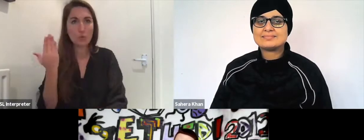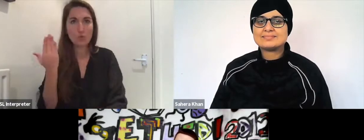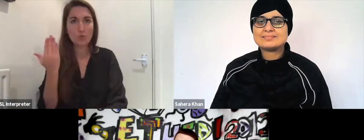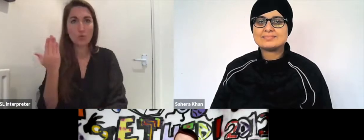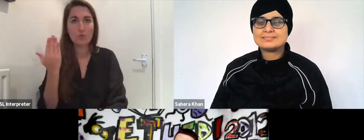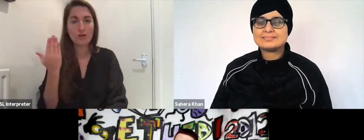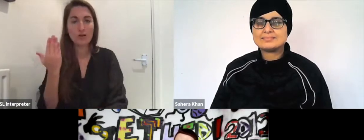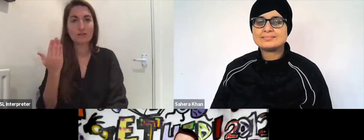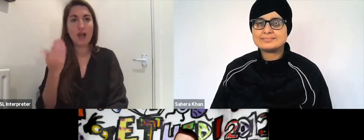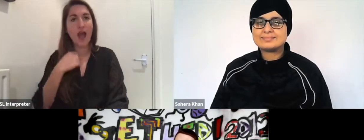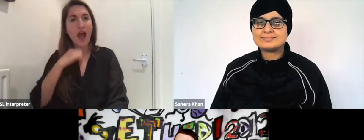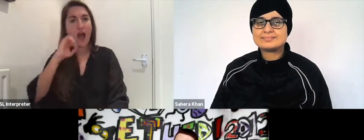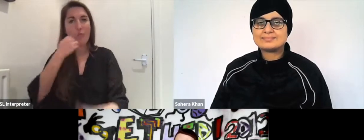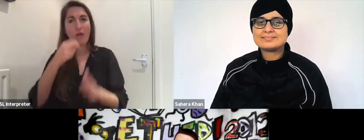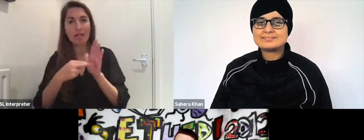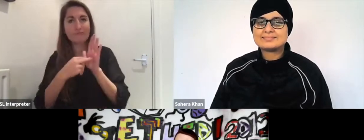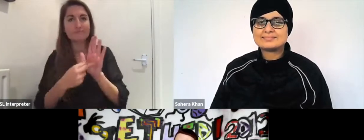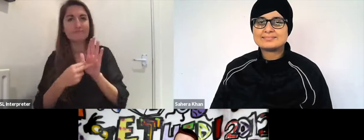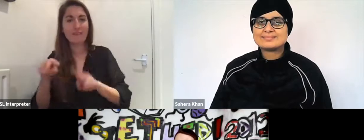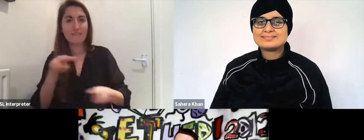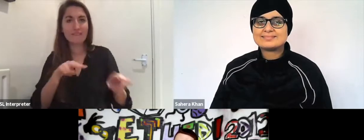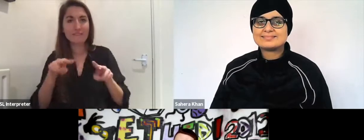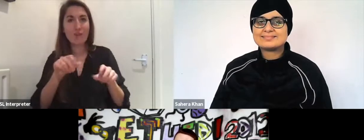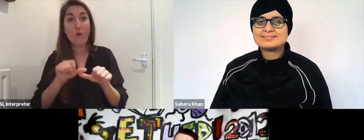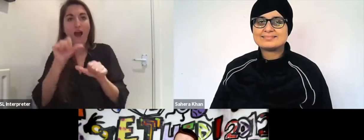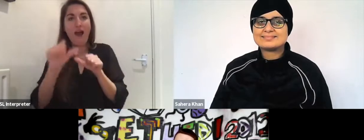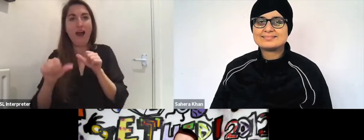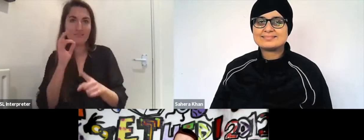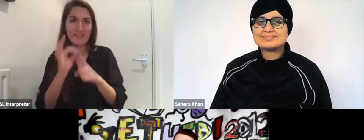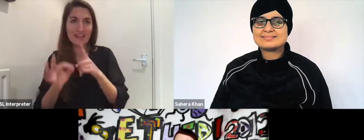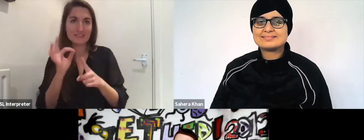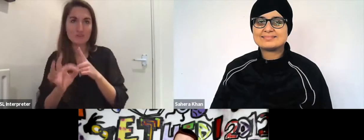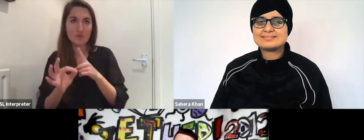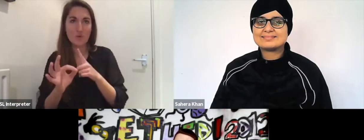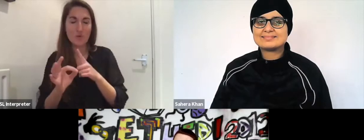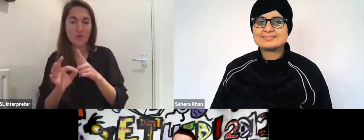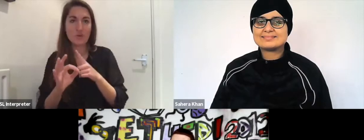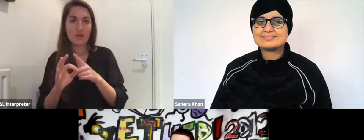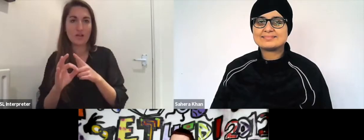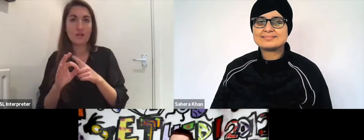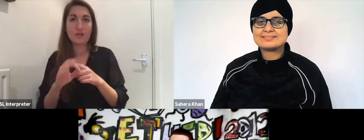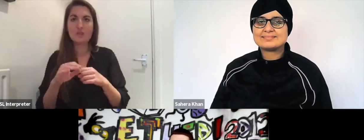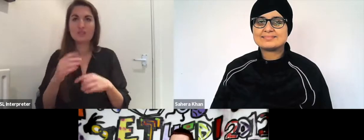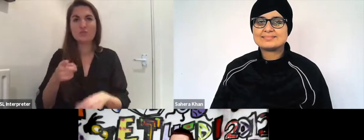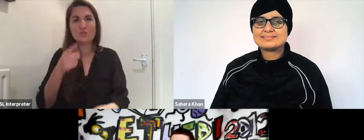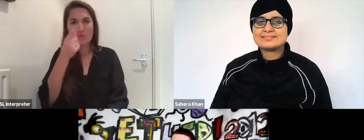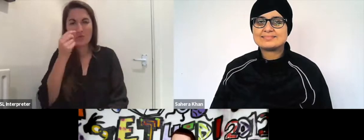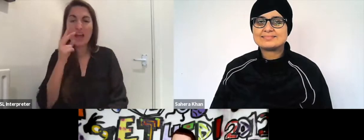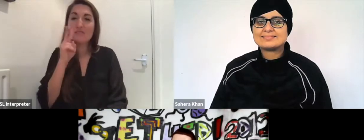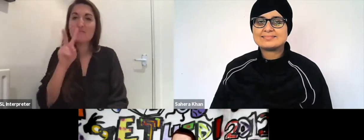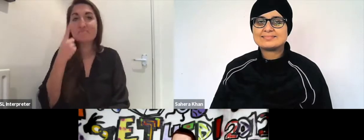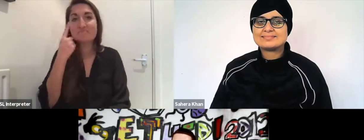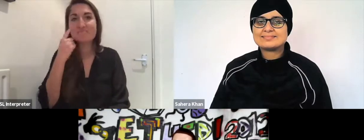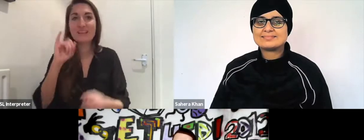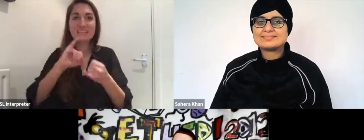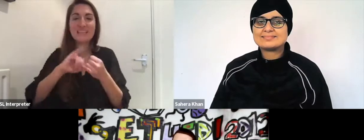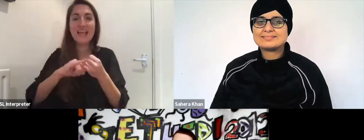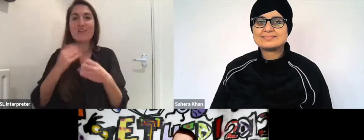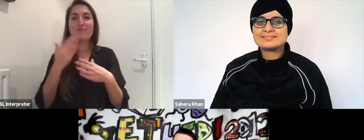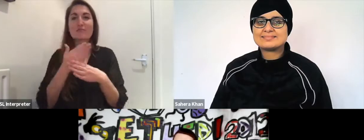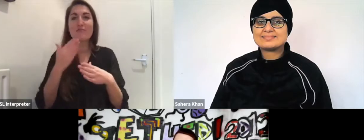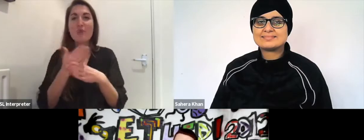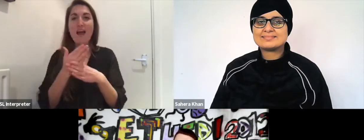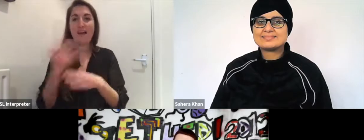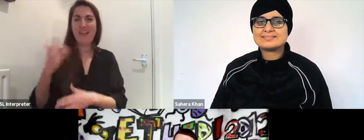to play the video after this interview so you can all see Sahira's work on the stream. But